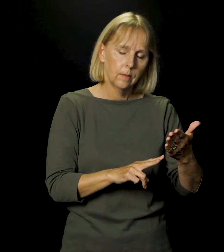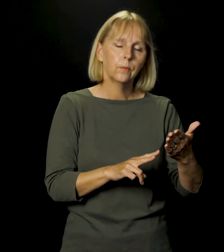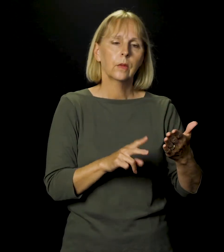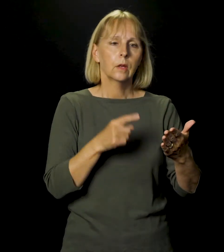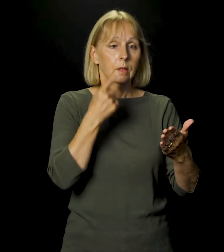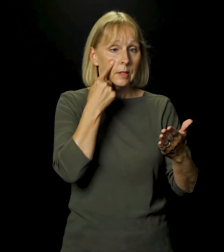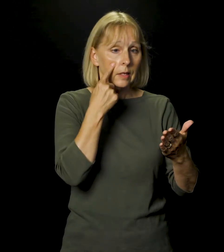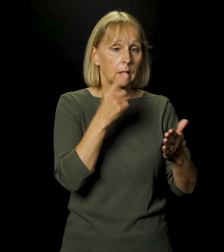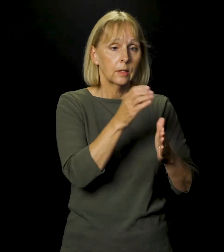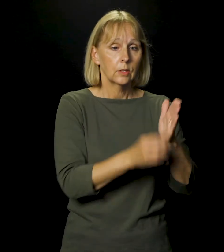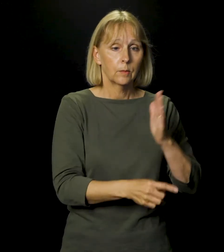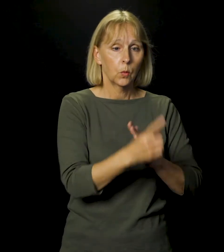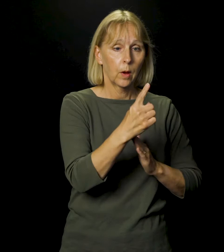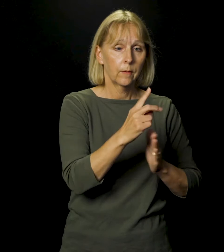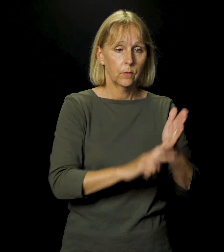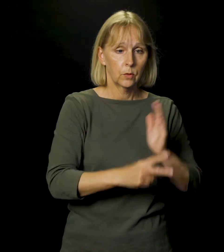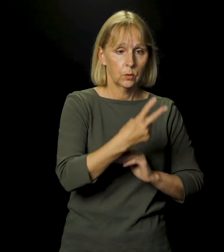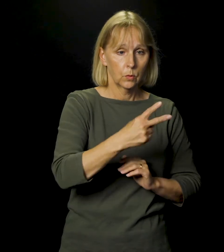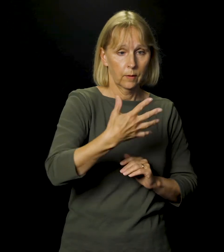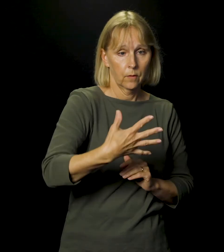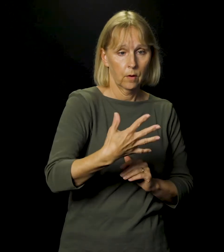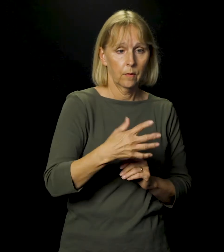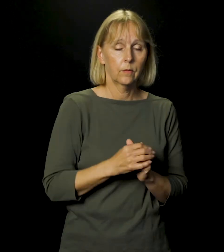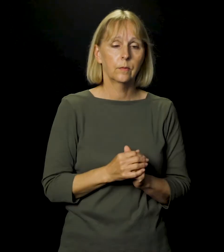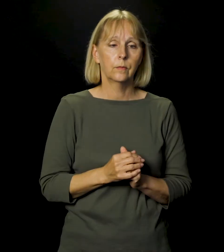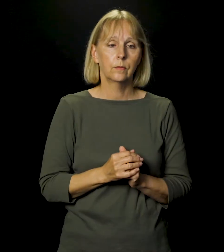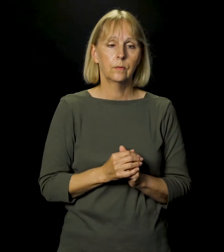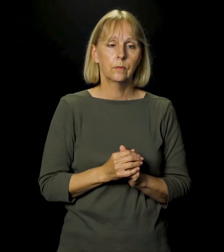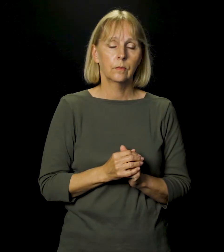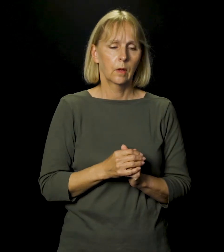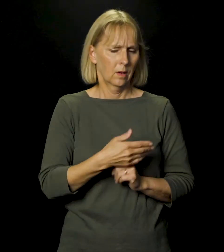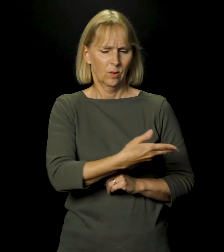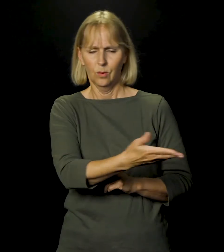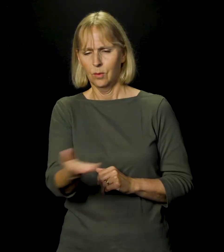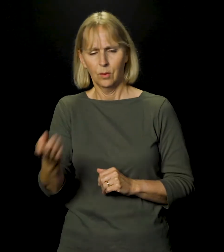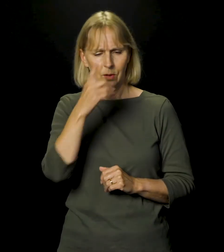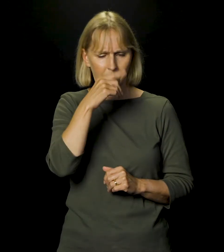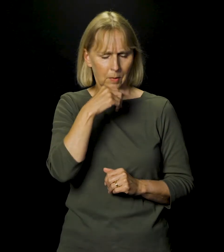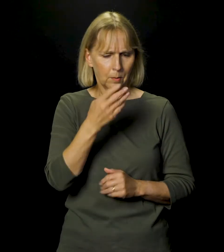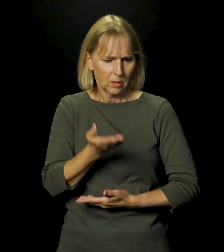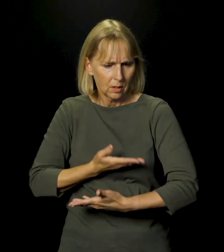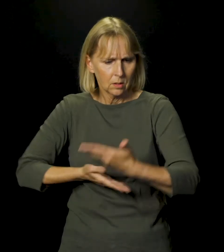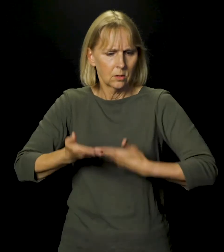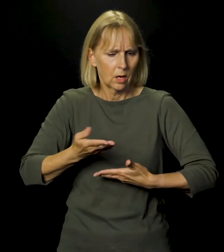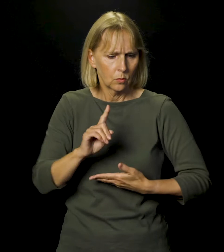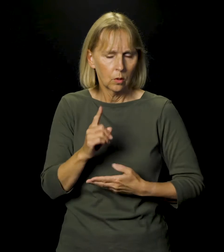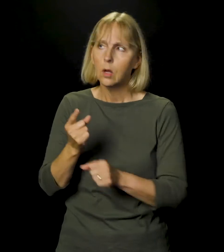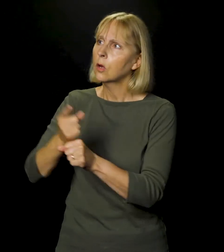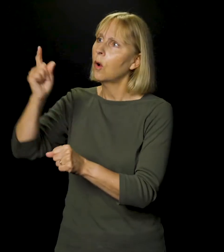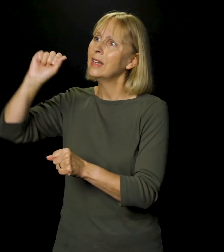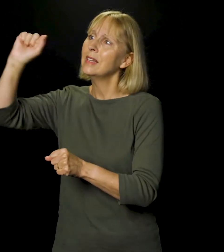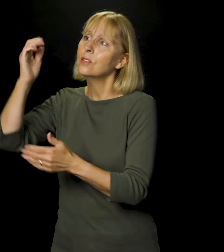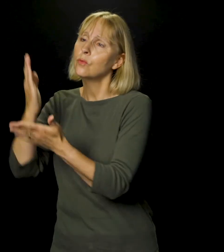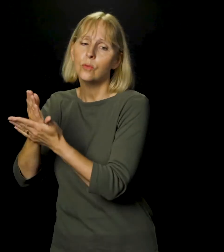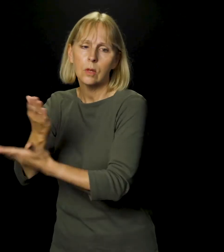Romans 1 verse 25, and it says, "They exchanged the truth about God for a